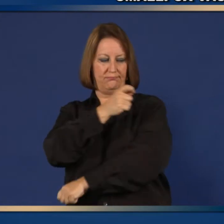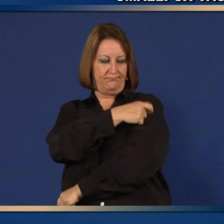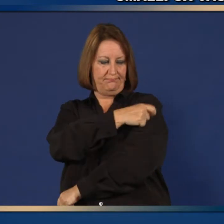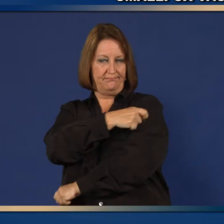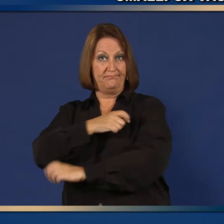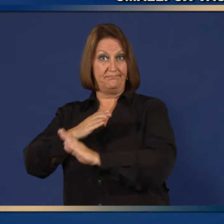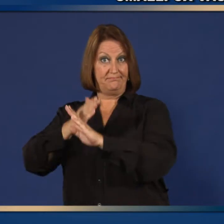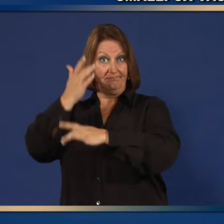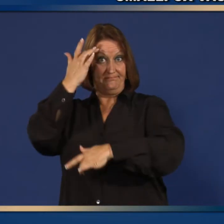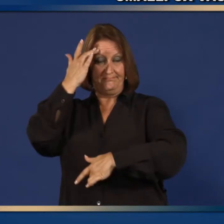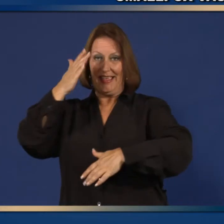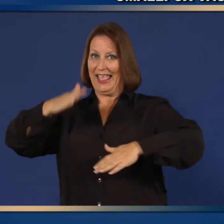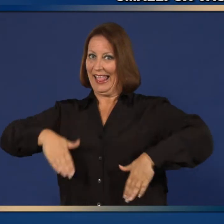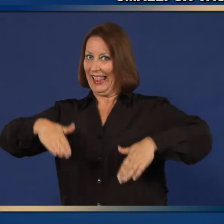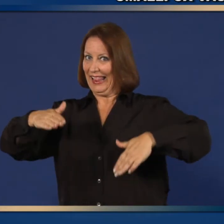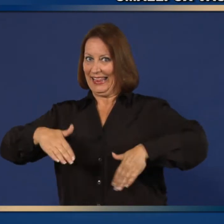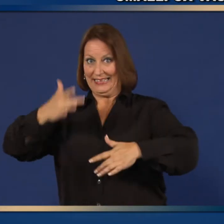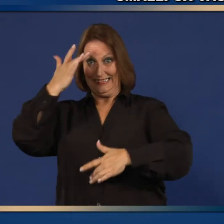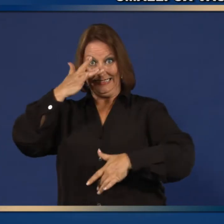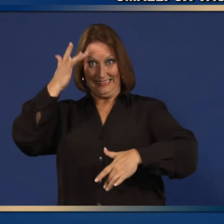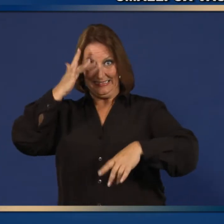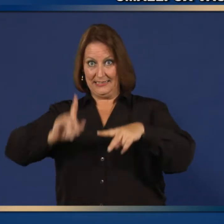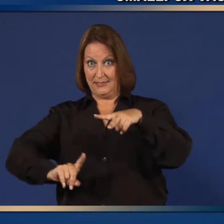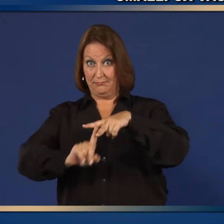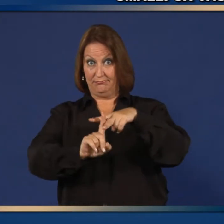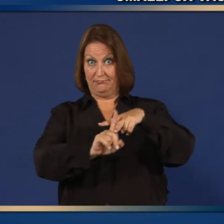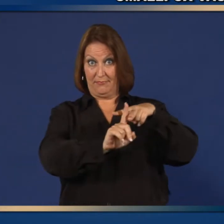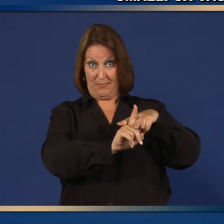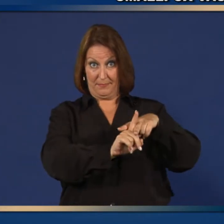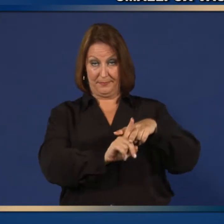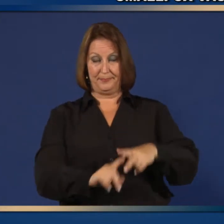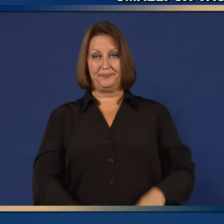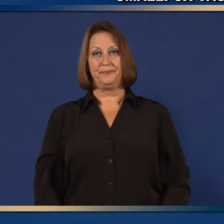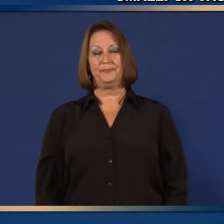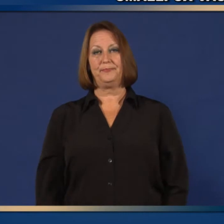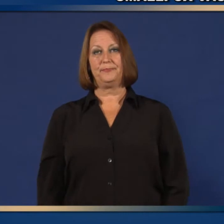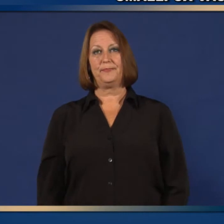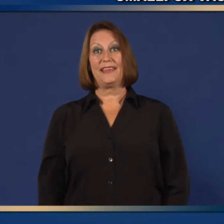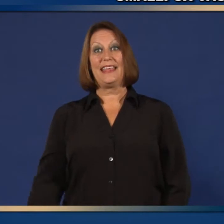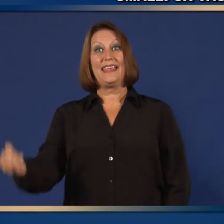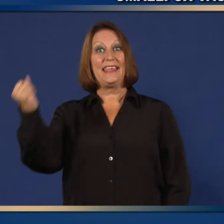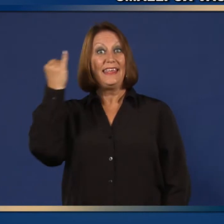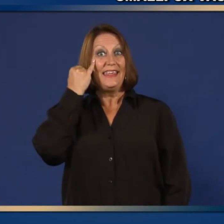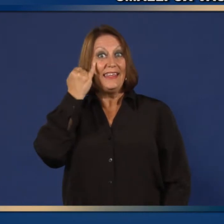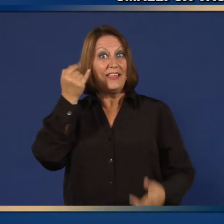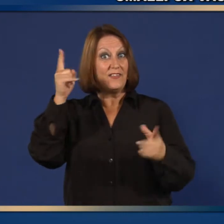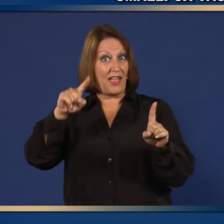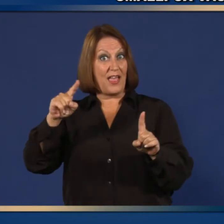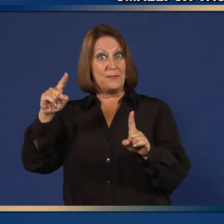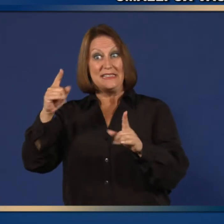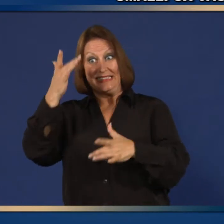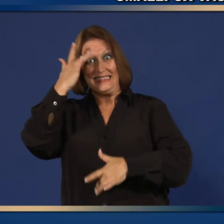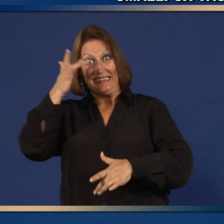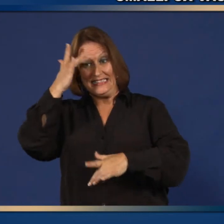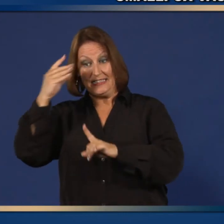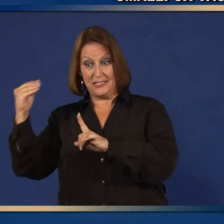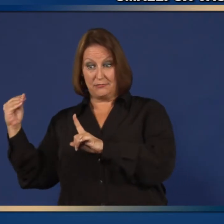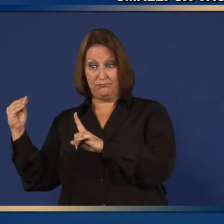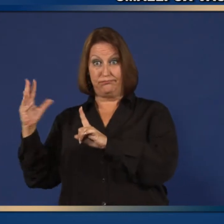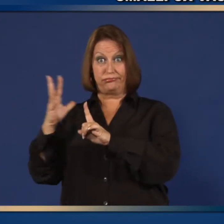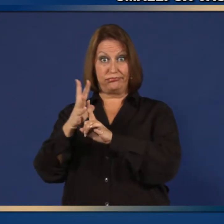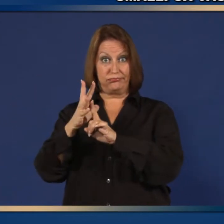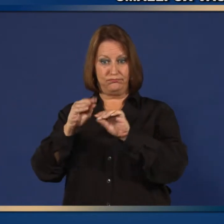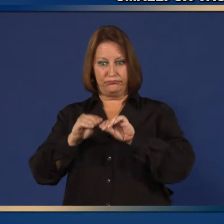When there is a smallpox outbreak, you should get the smallpox vaccine if you are